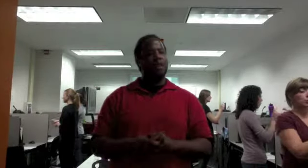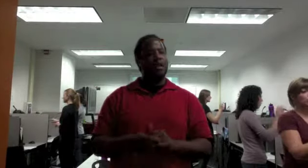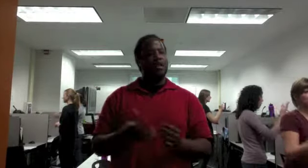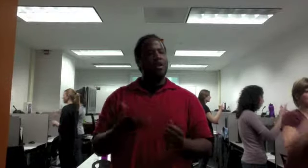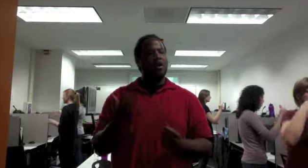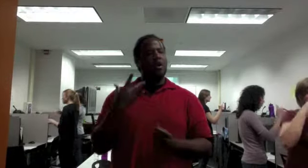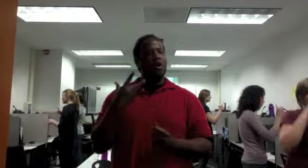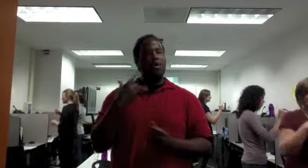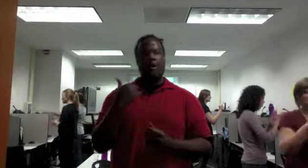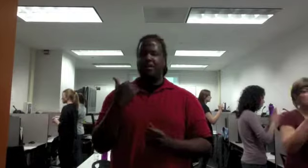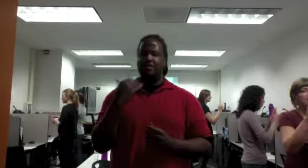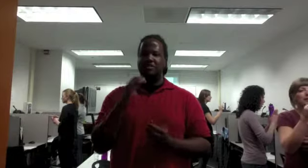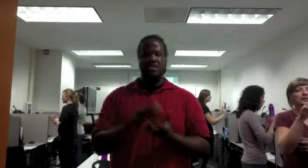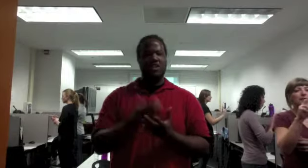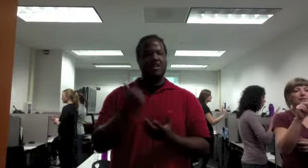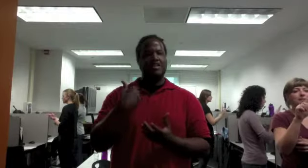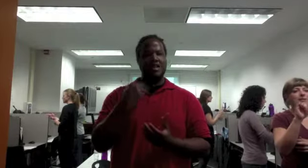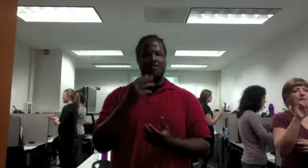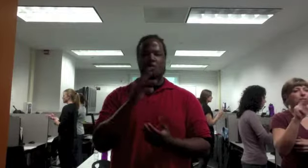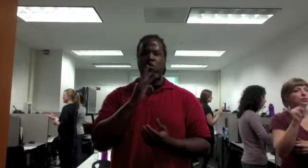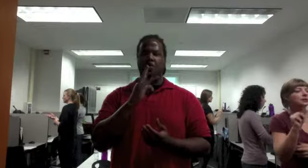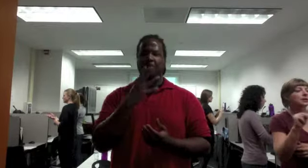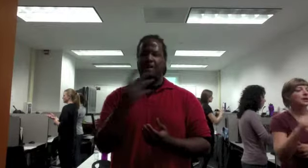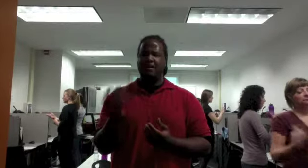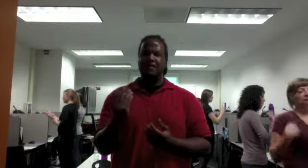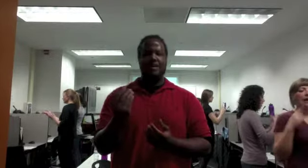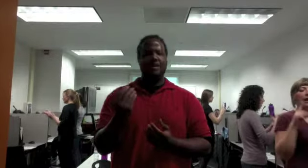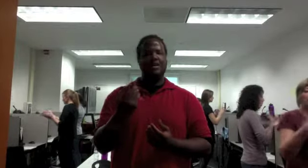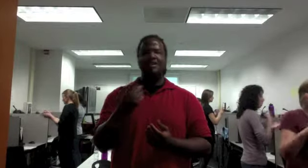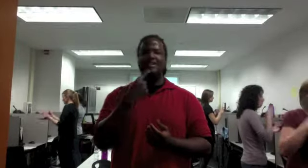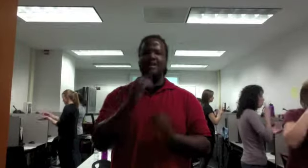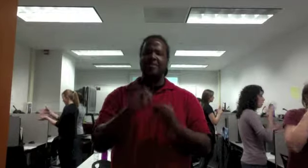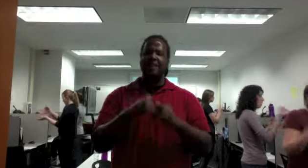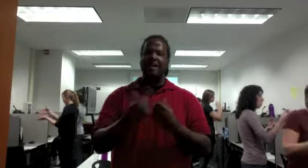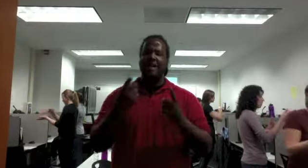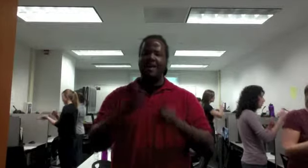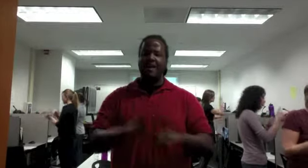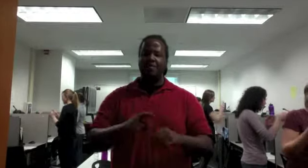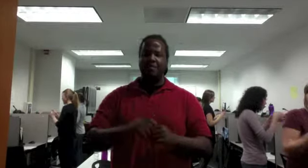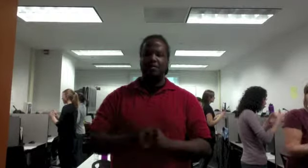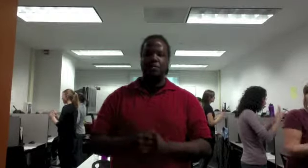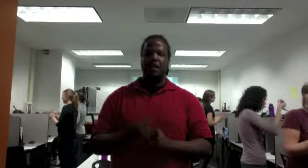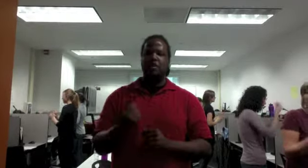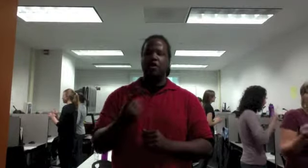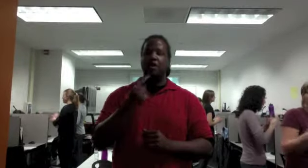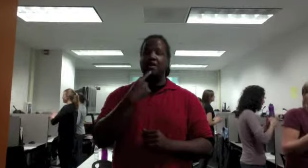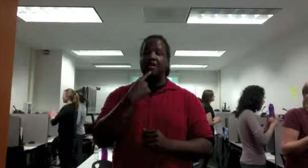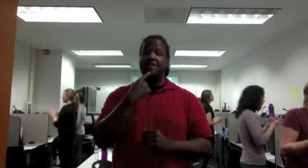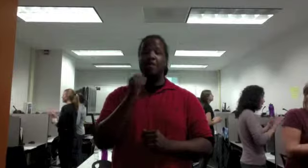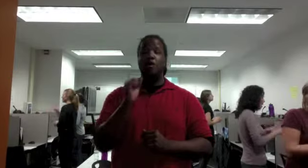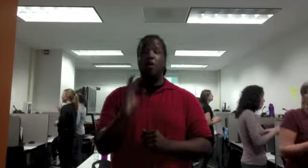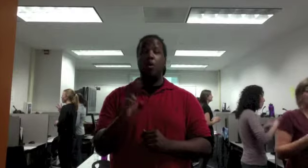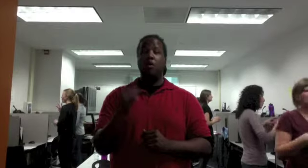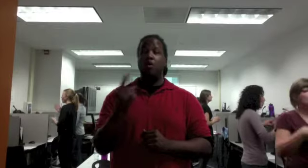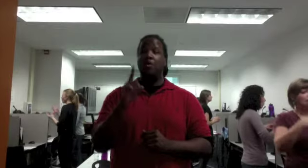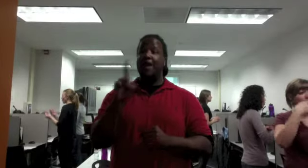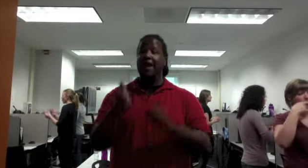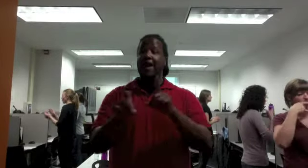told the principal, I said, it's got water on the outside. I want you to tell me how this got here. We need to come up with how it is. And I said, you can only tell me, or you can only